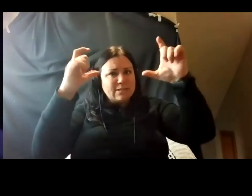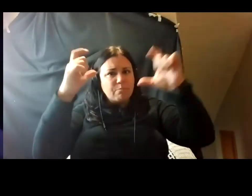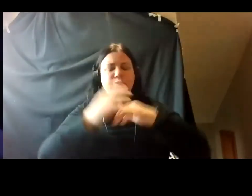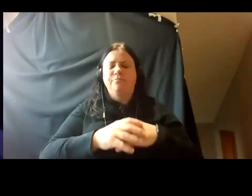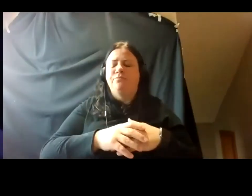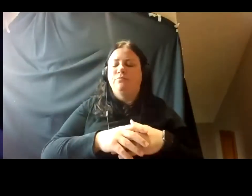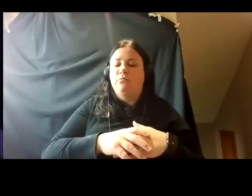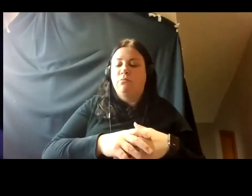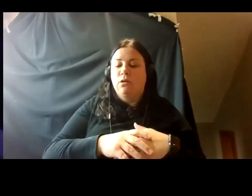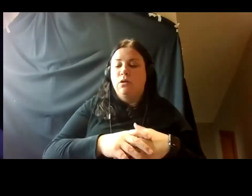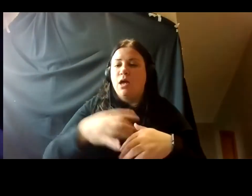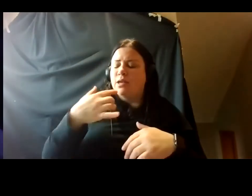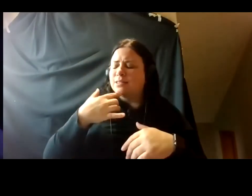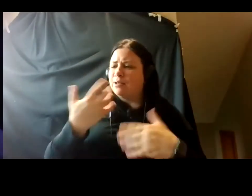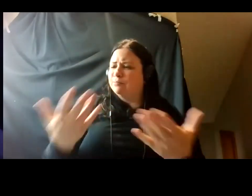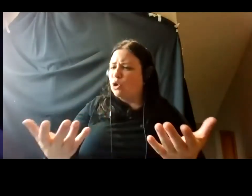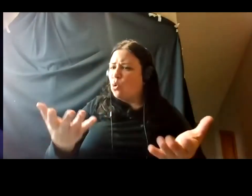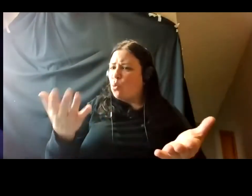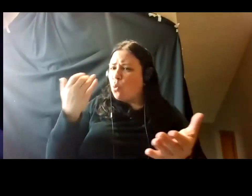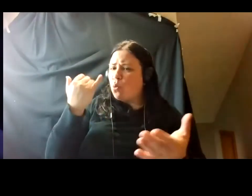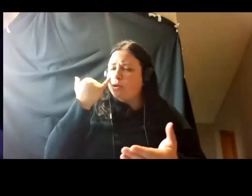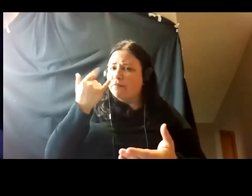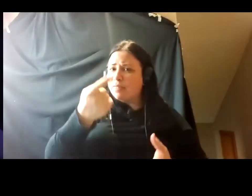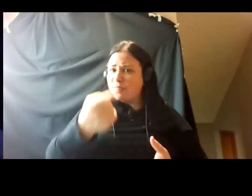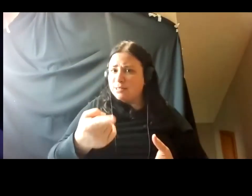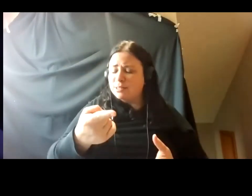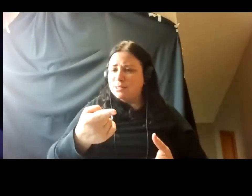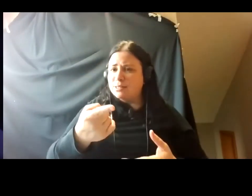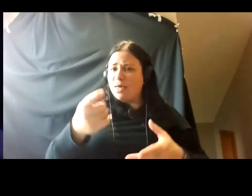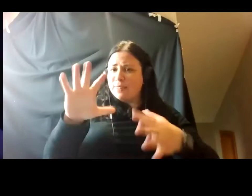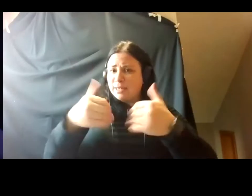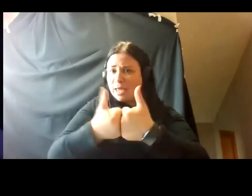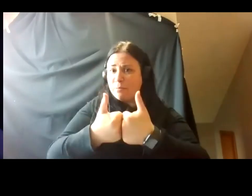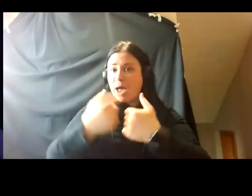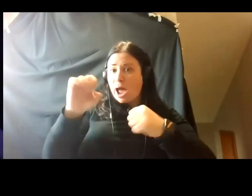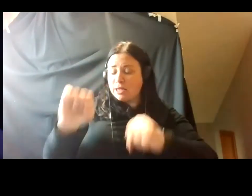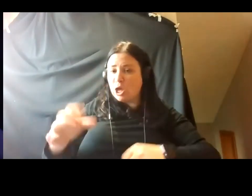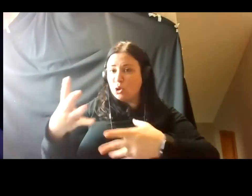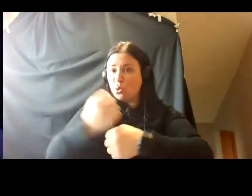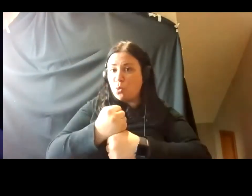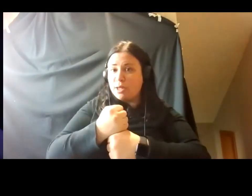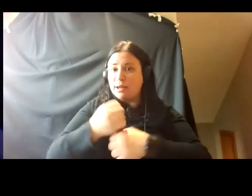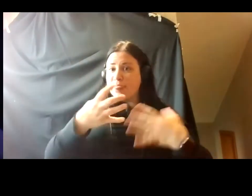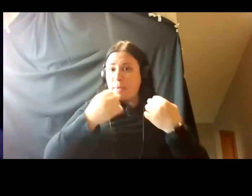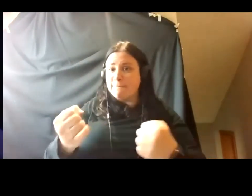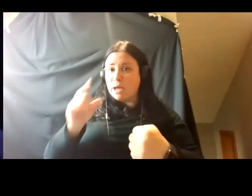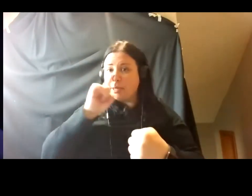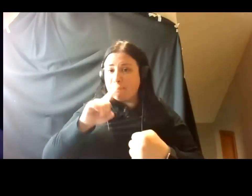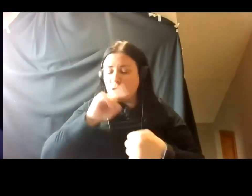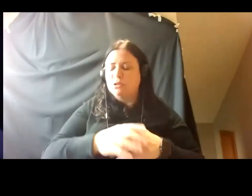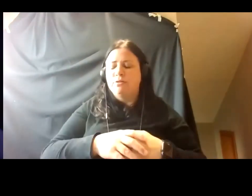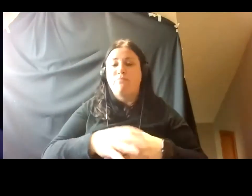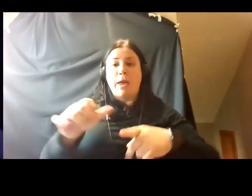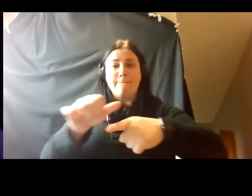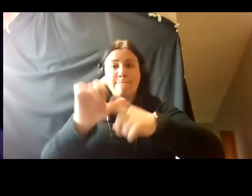what if this is the ball and basket game that can get me my Mighty Mouse? So I kept practicing, and I kept practicing